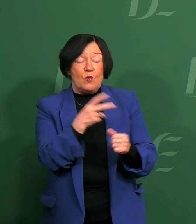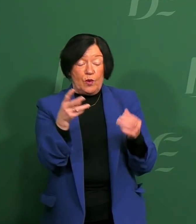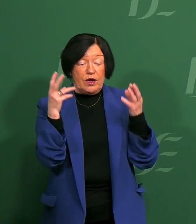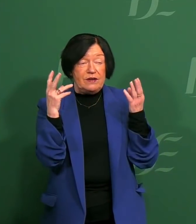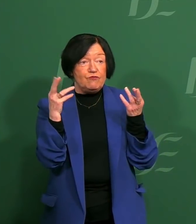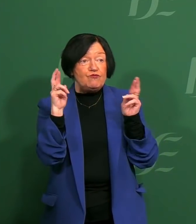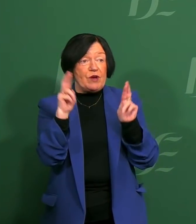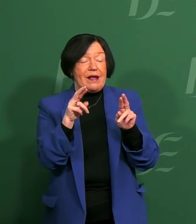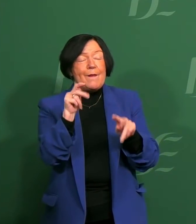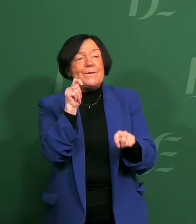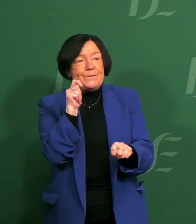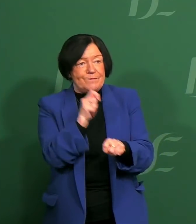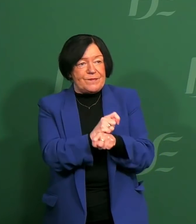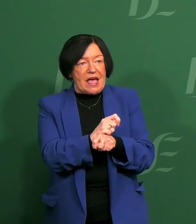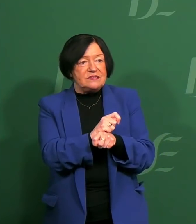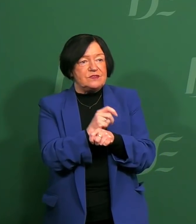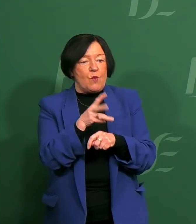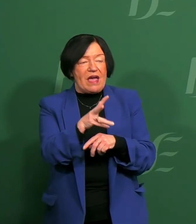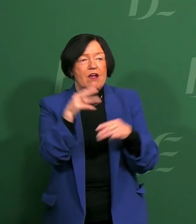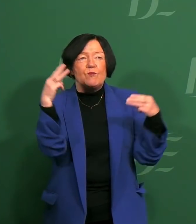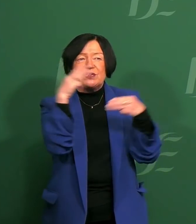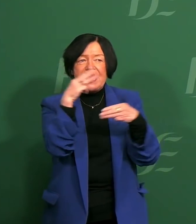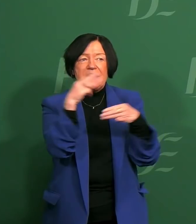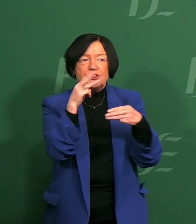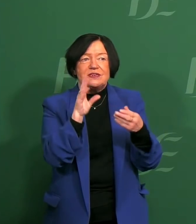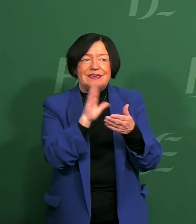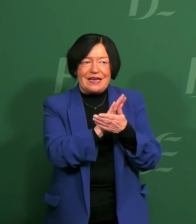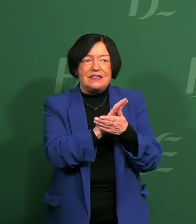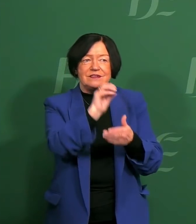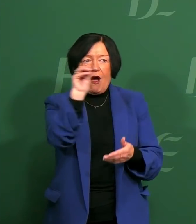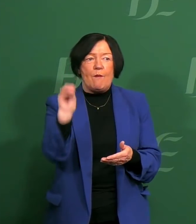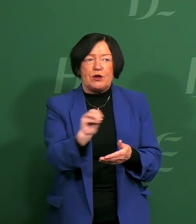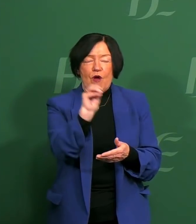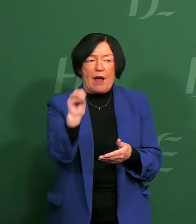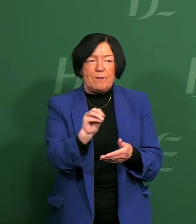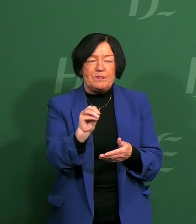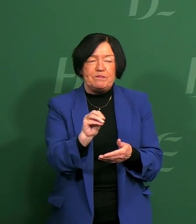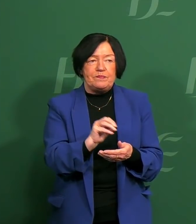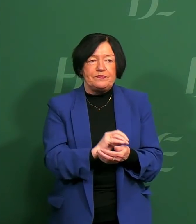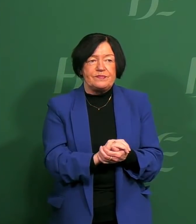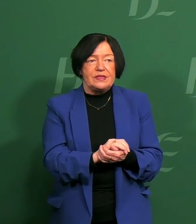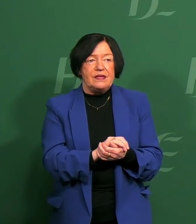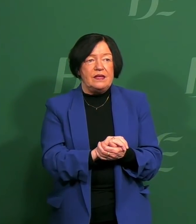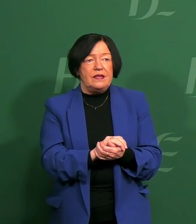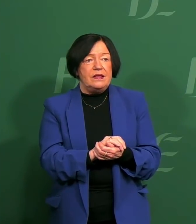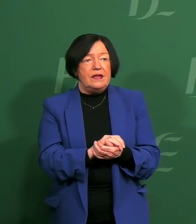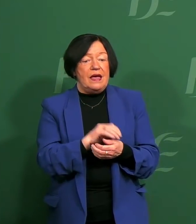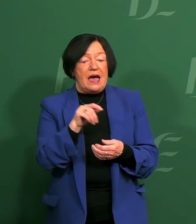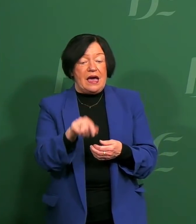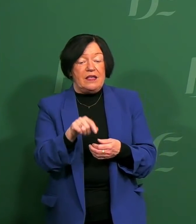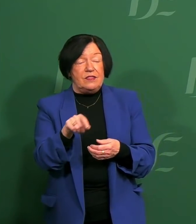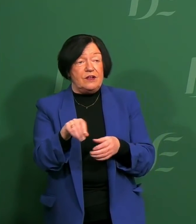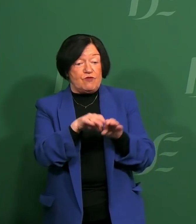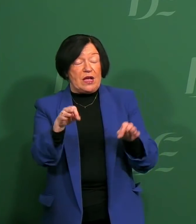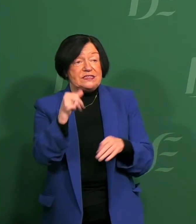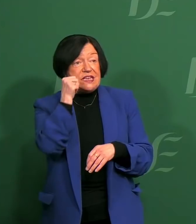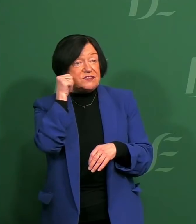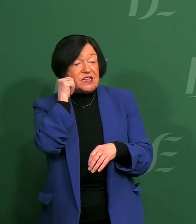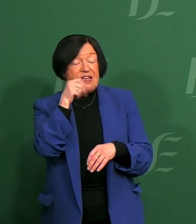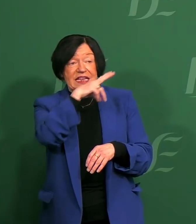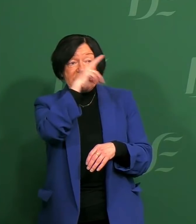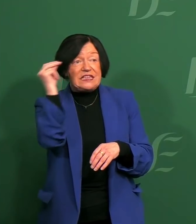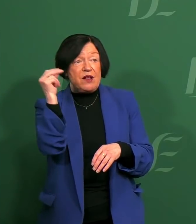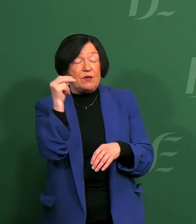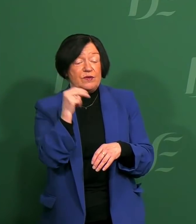represent our best form of protection against Omicron. And I just cite yesterday's, as an example,